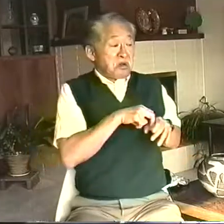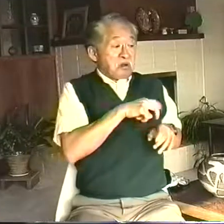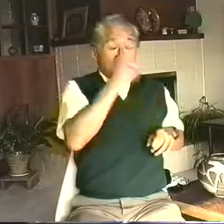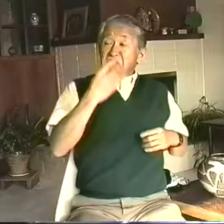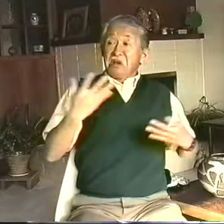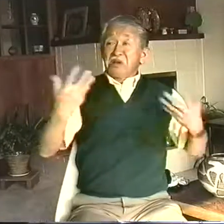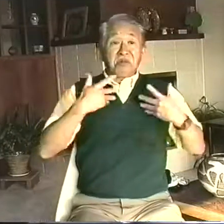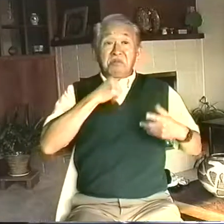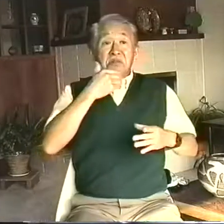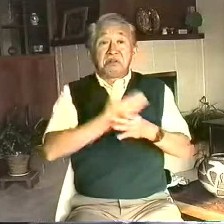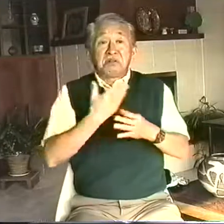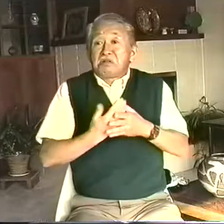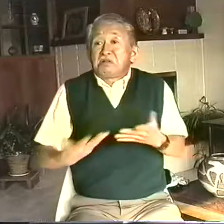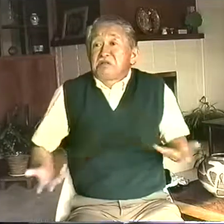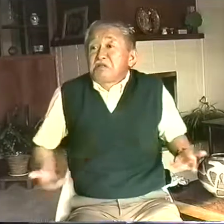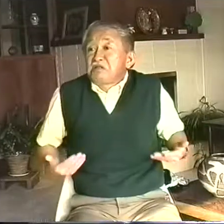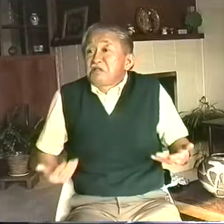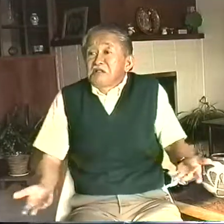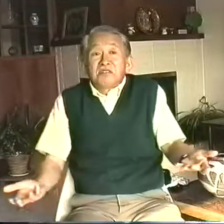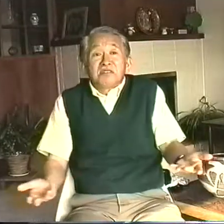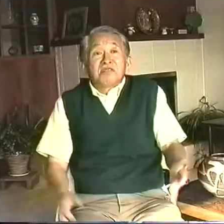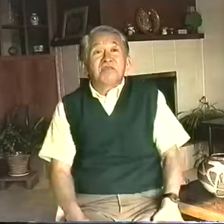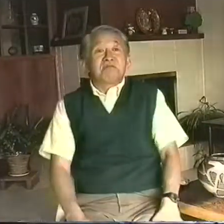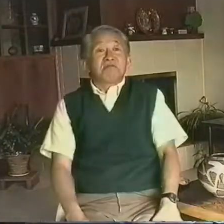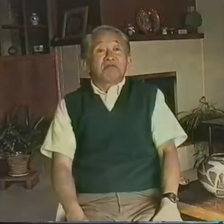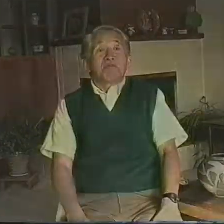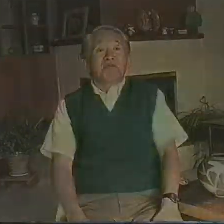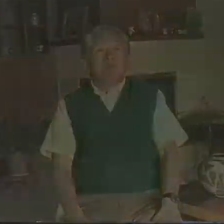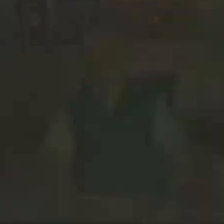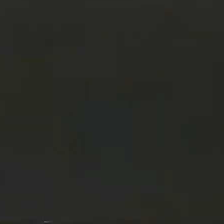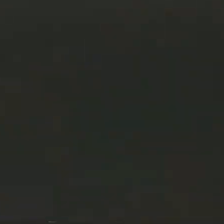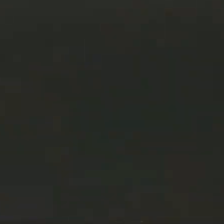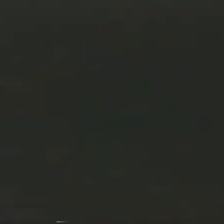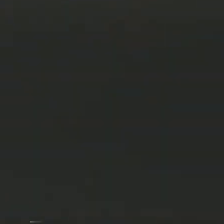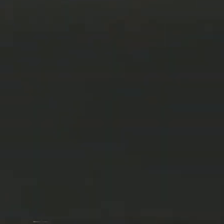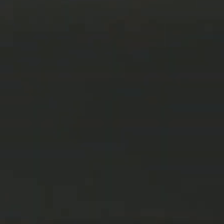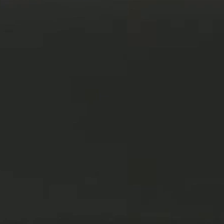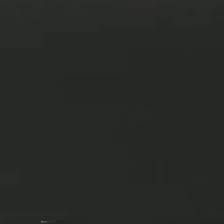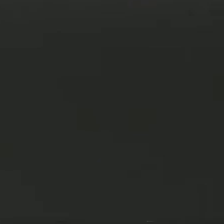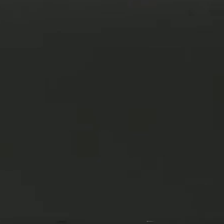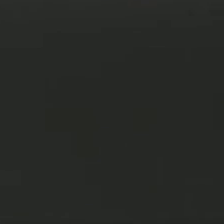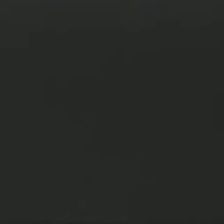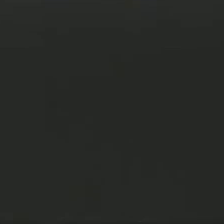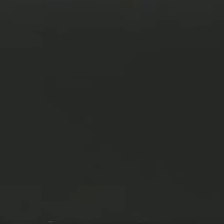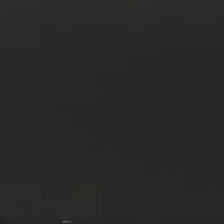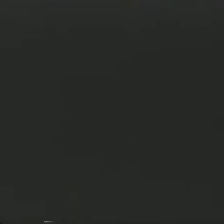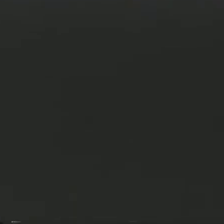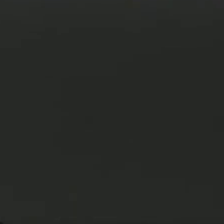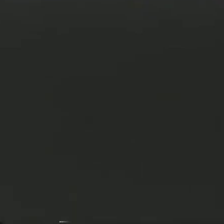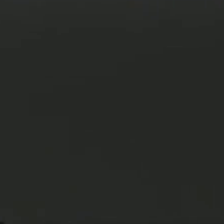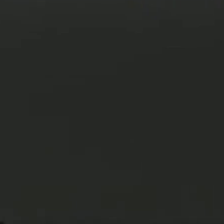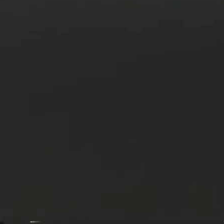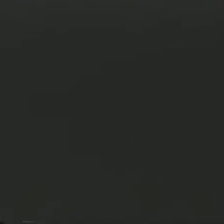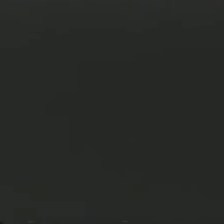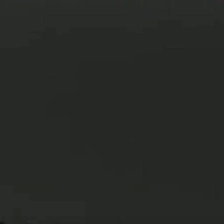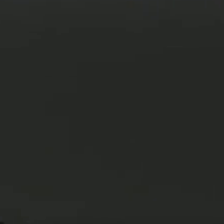black person had tried to stand or tried to sit in the front of the bus, he would have gotten attacked, but people left us alone.